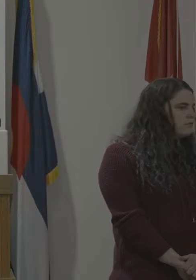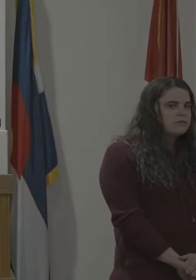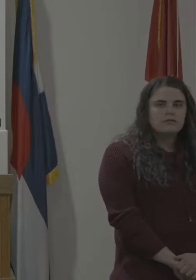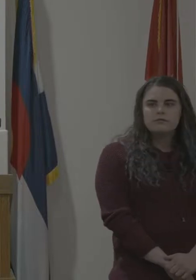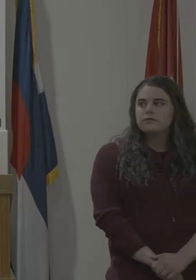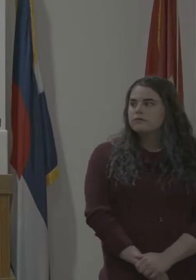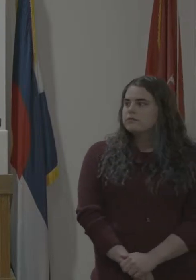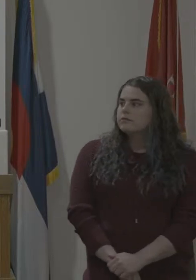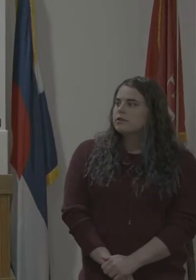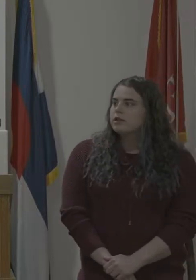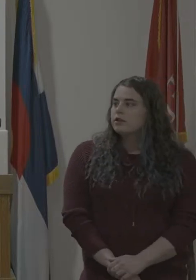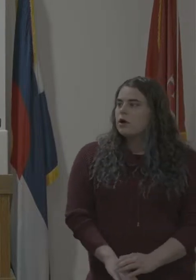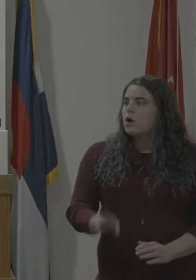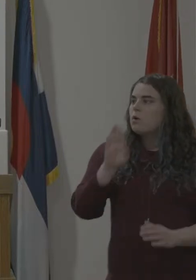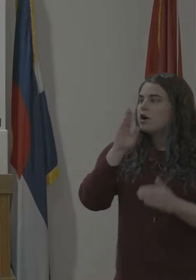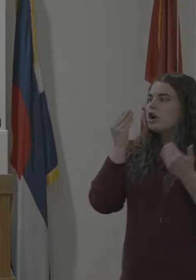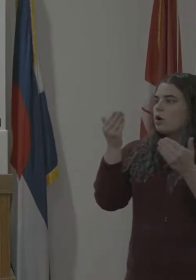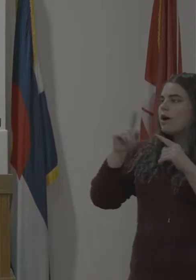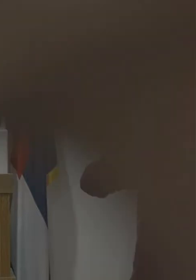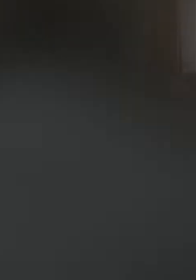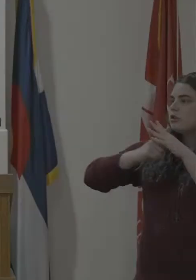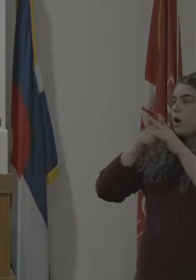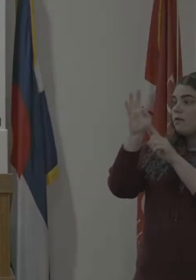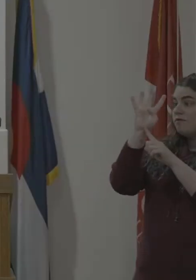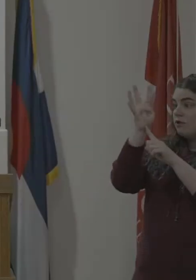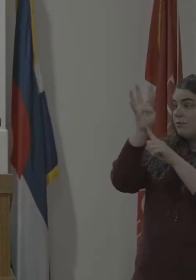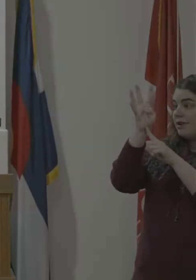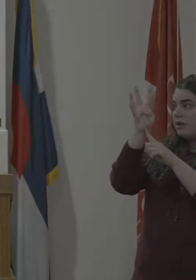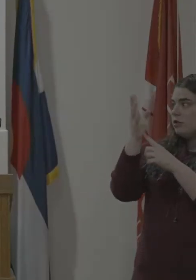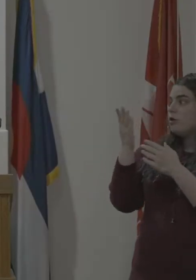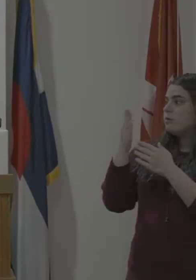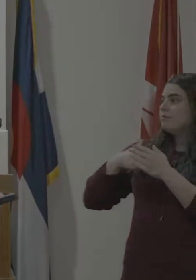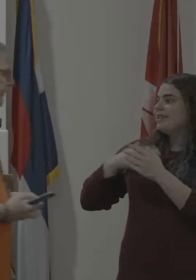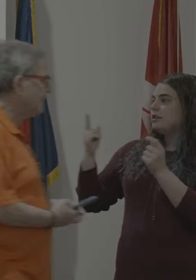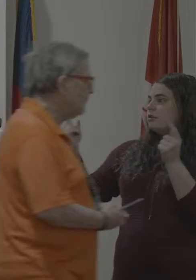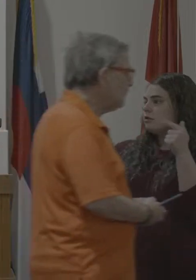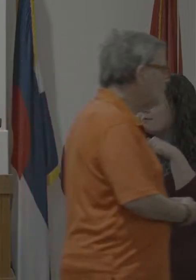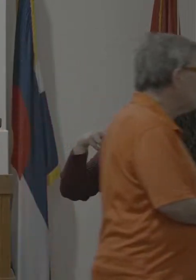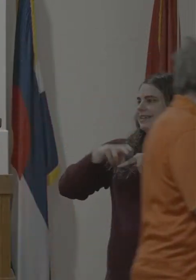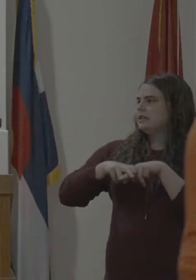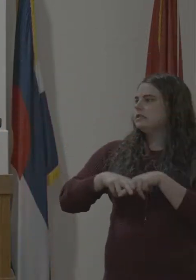We are going to go ahead and get started in about 4 minutes, y'all. Please make way to your seats.